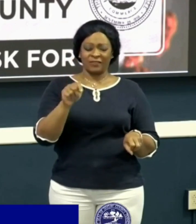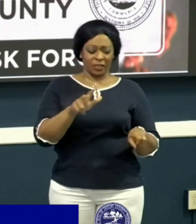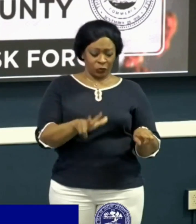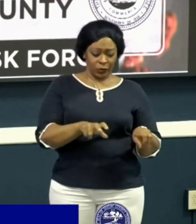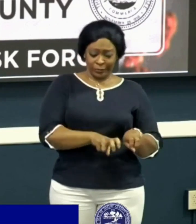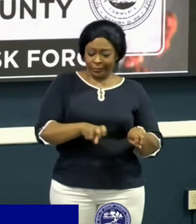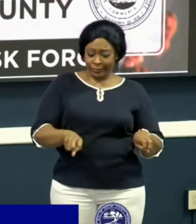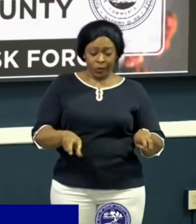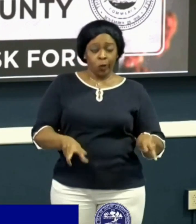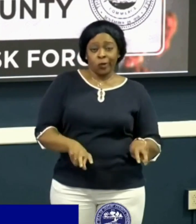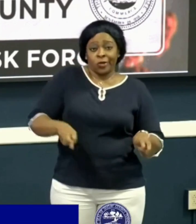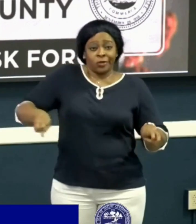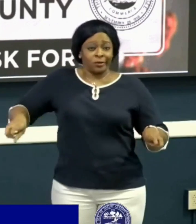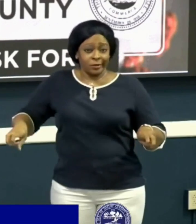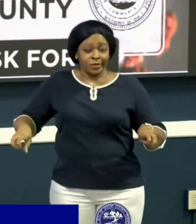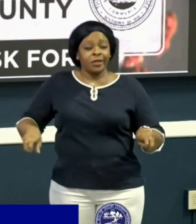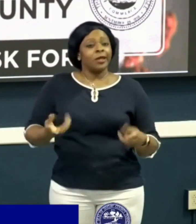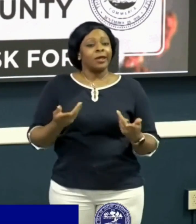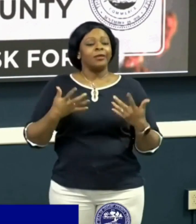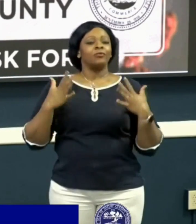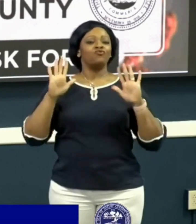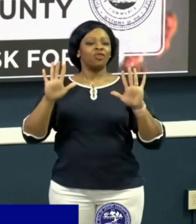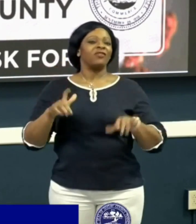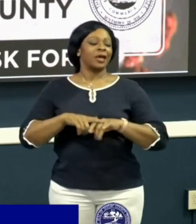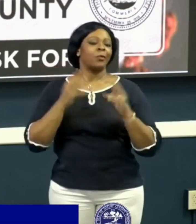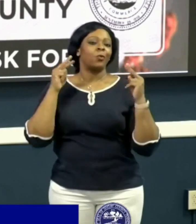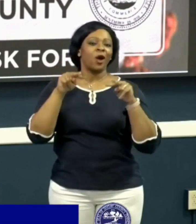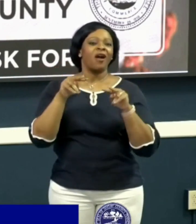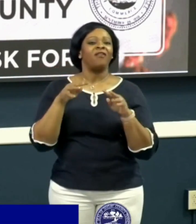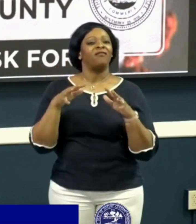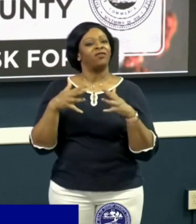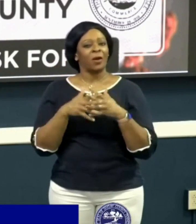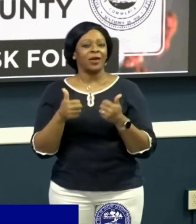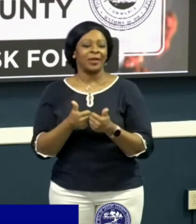apart and have a great time watching the football game.